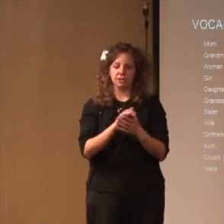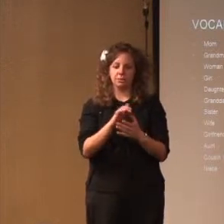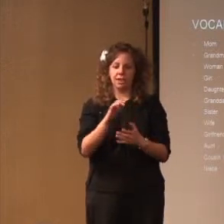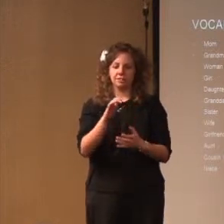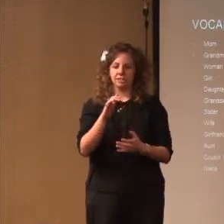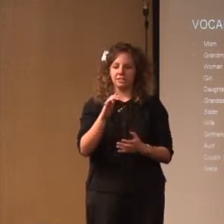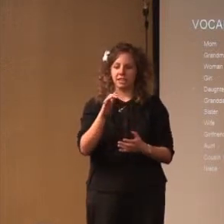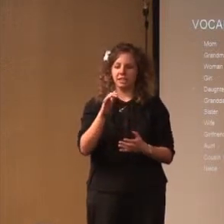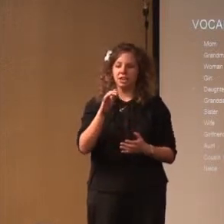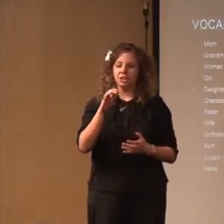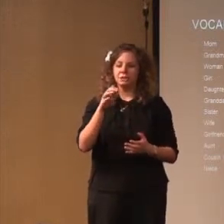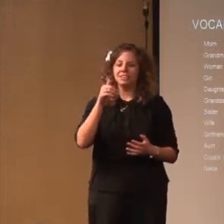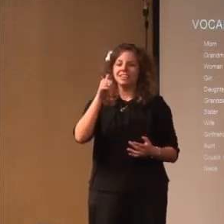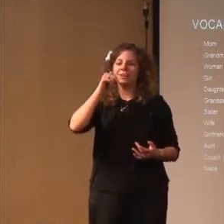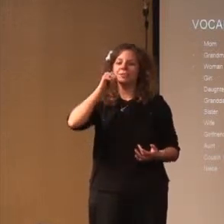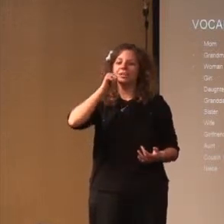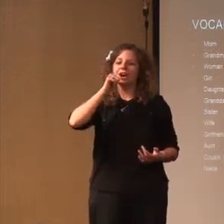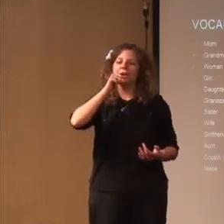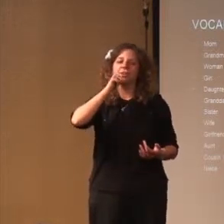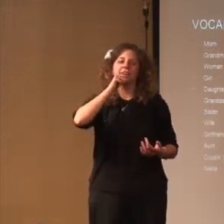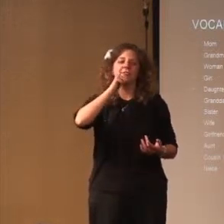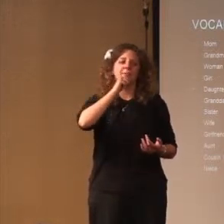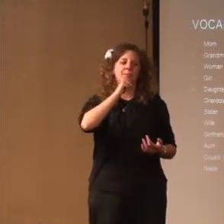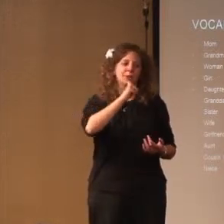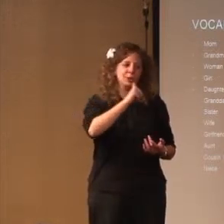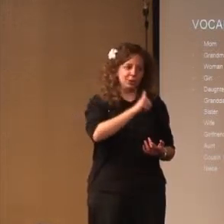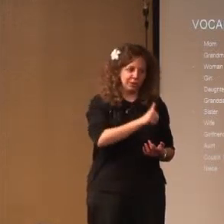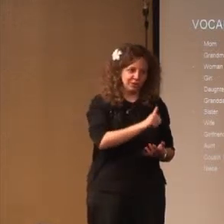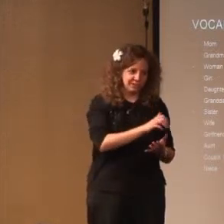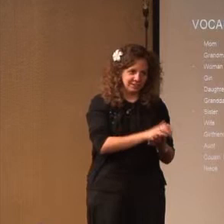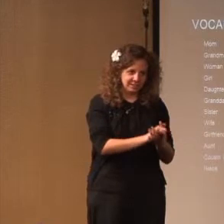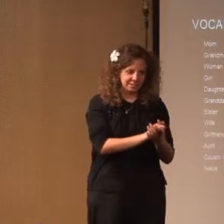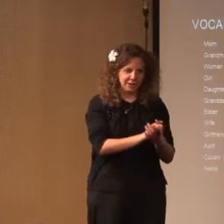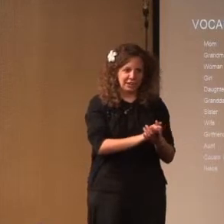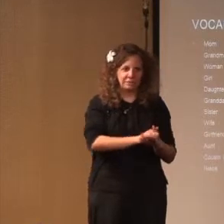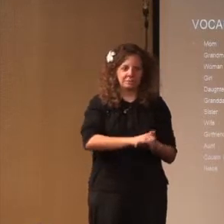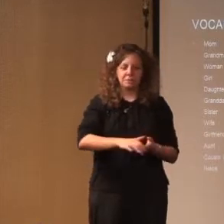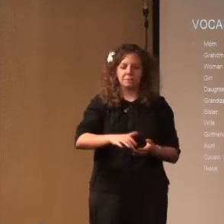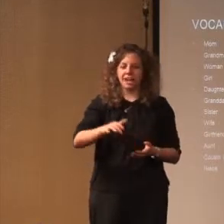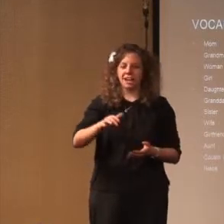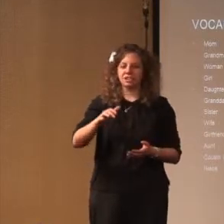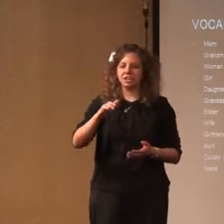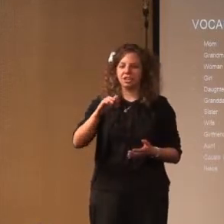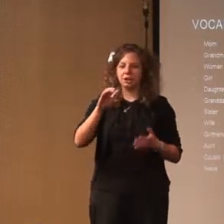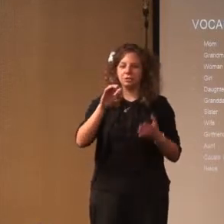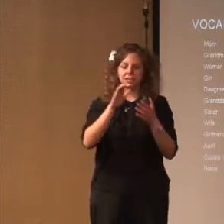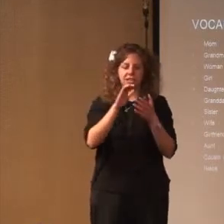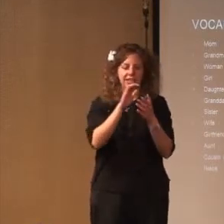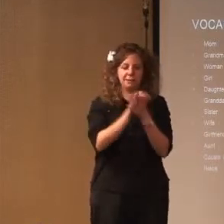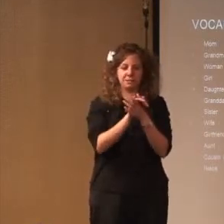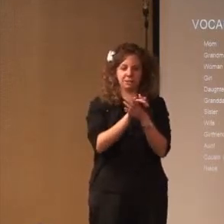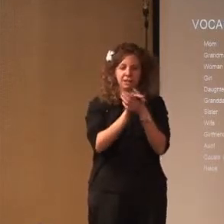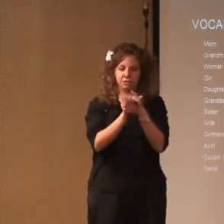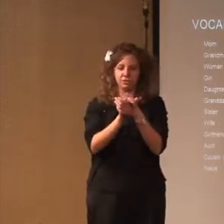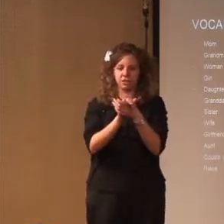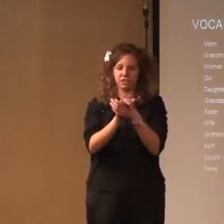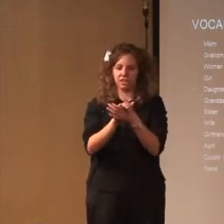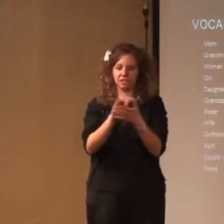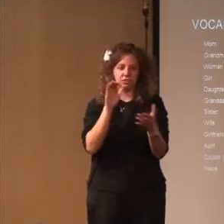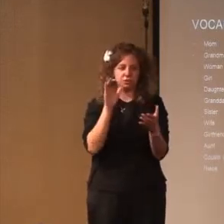then we have the sign. You would think it would go like from girl to Mary, but it actually goes, it keeps, okay, so if you did this, so do the